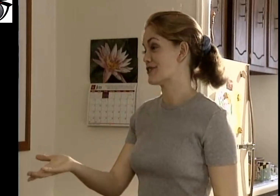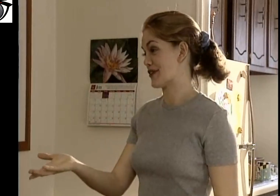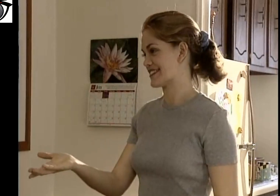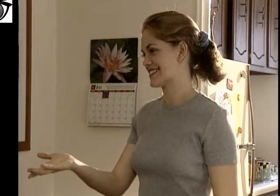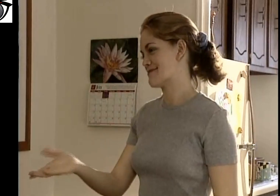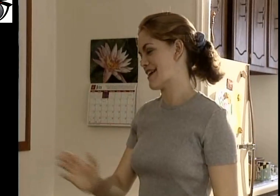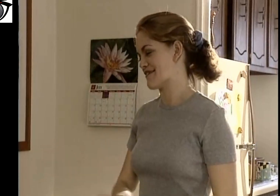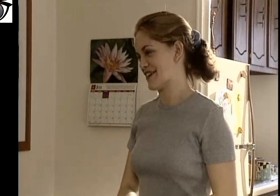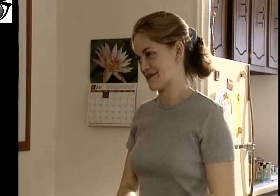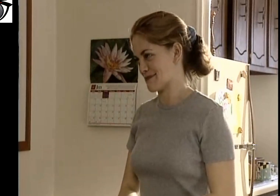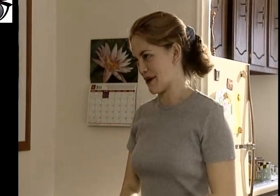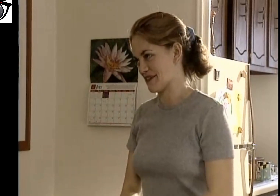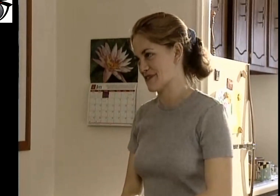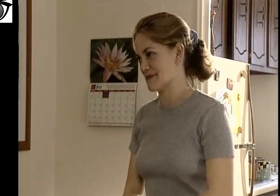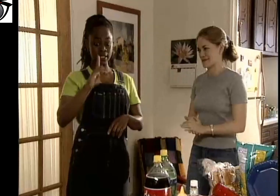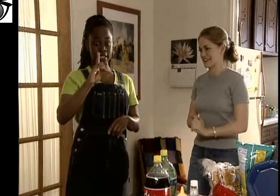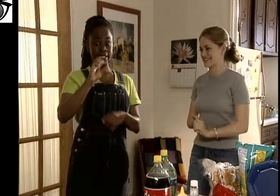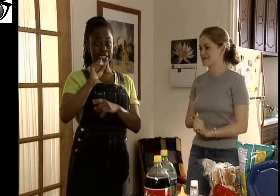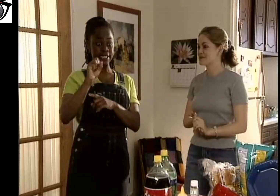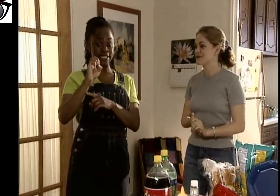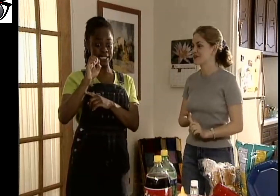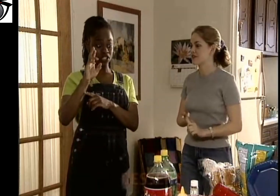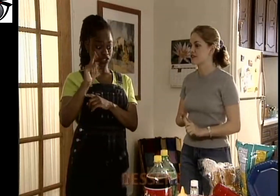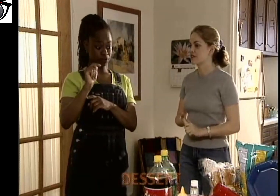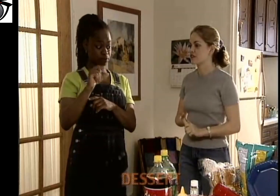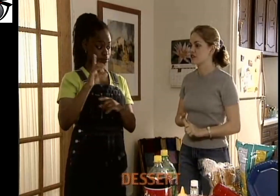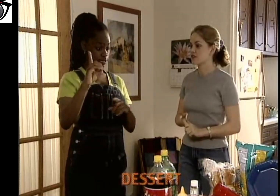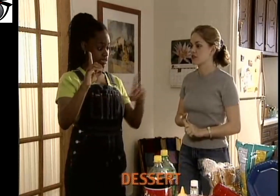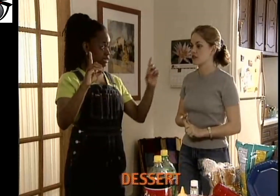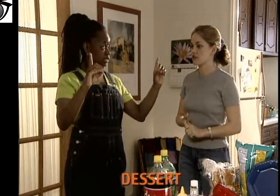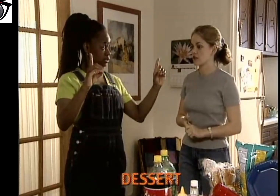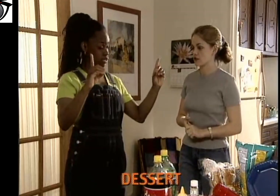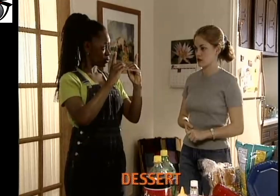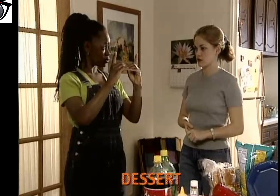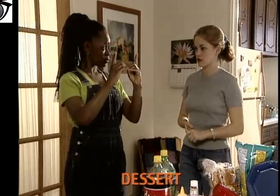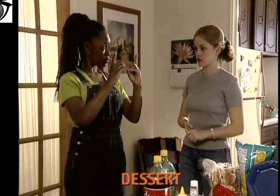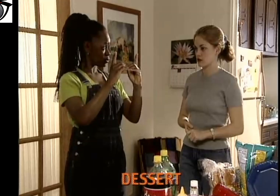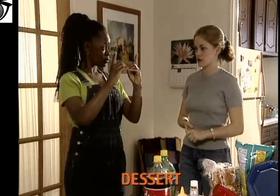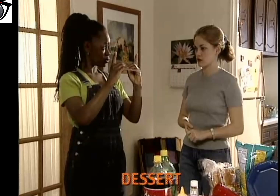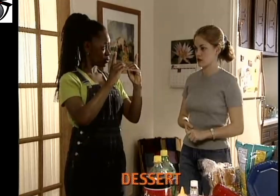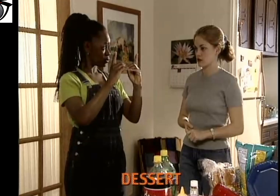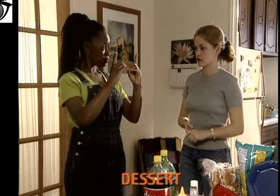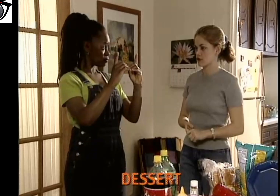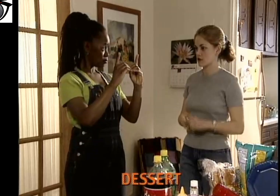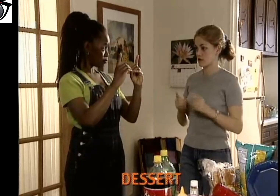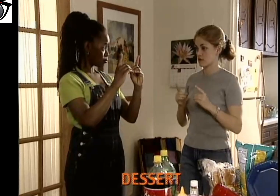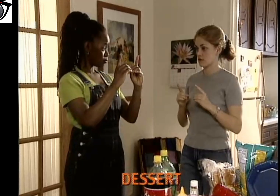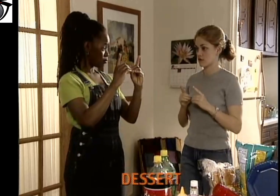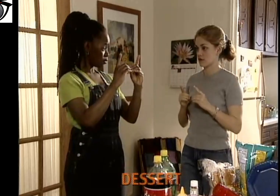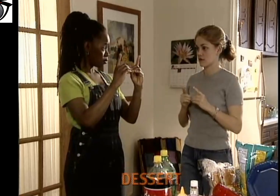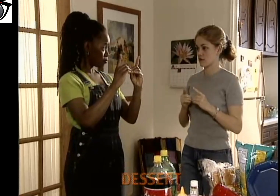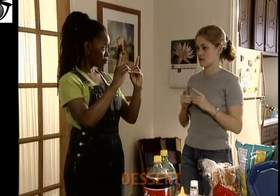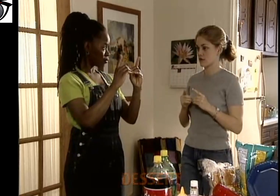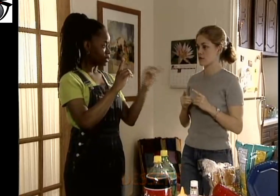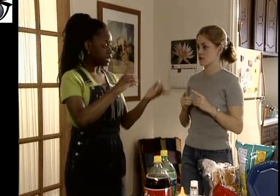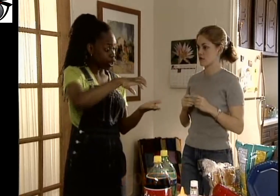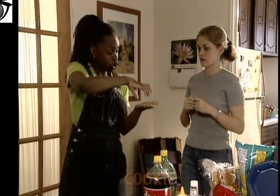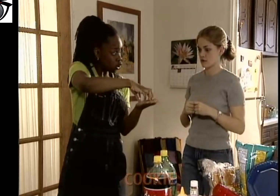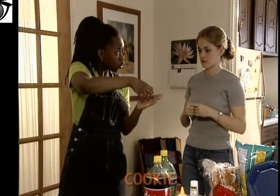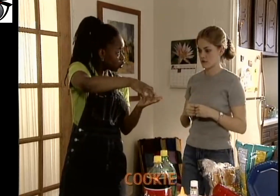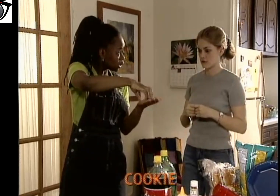about desserts, my favorite part of the meal? Dessert. You tap two D hands together.